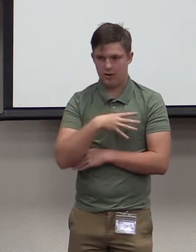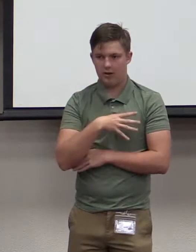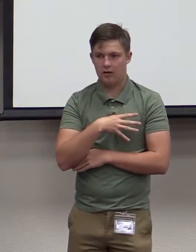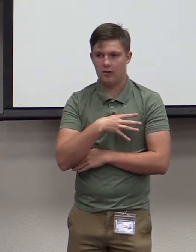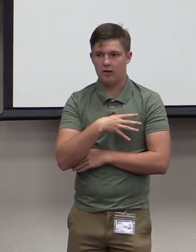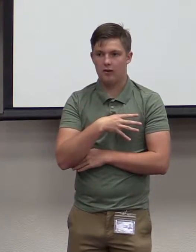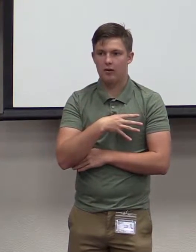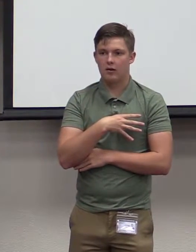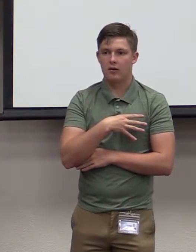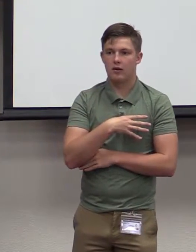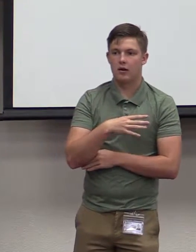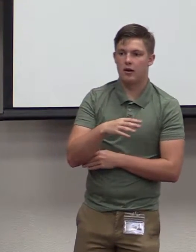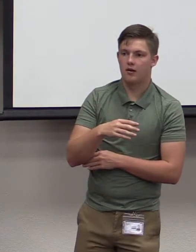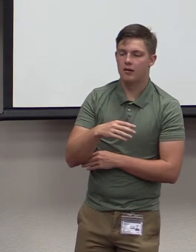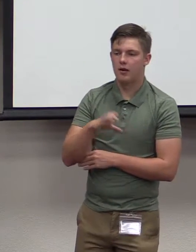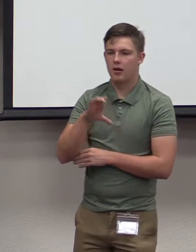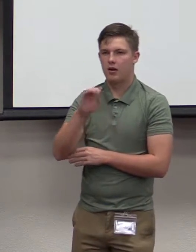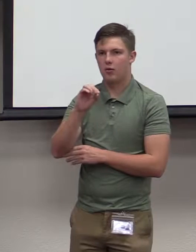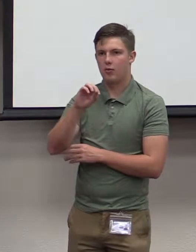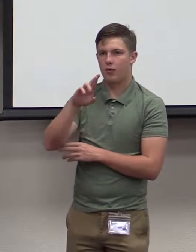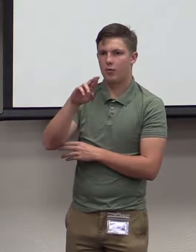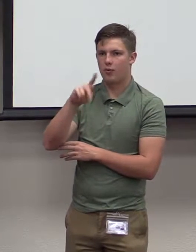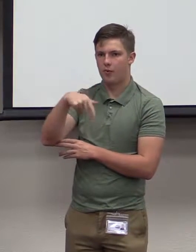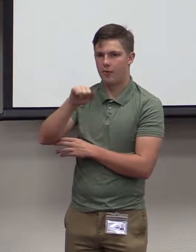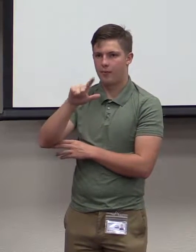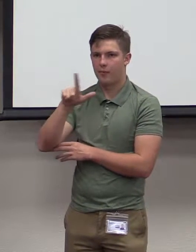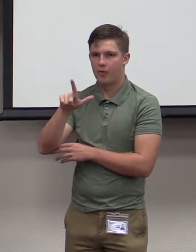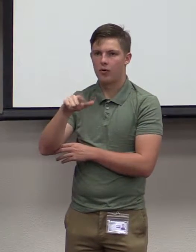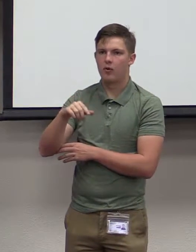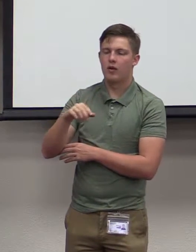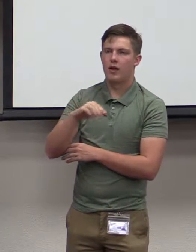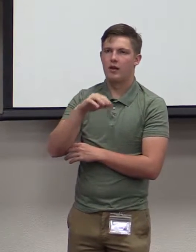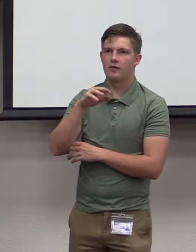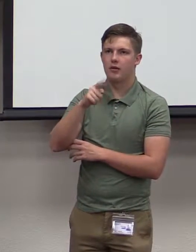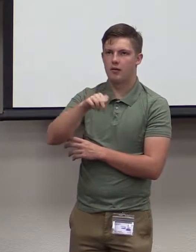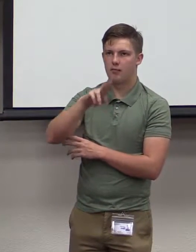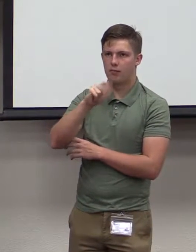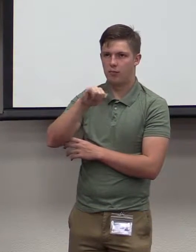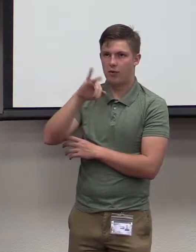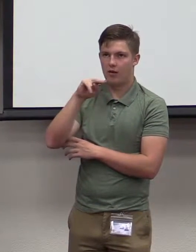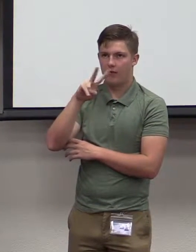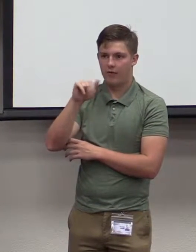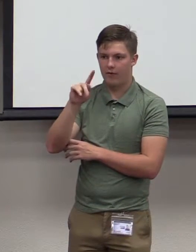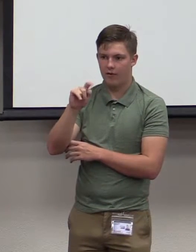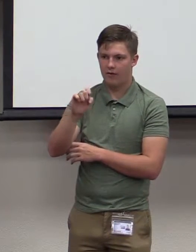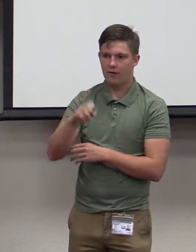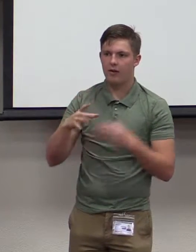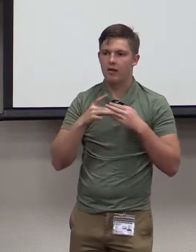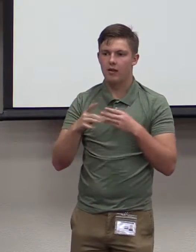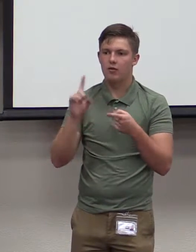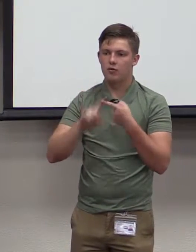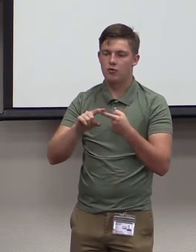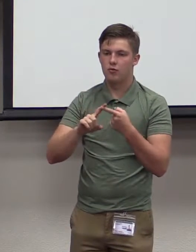a Lance Corporal Dawson and a Private First Class Downey, they lead to what is called a Code Red.